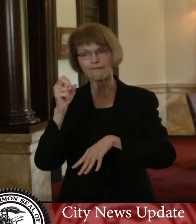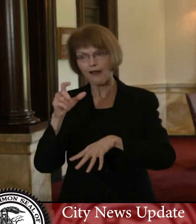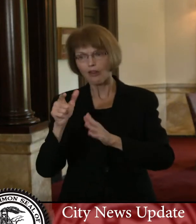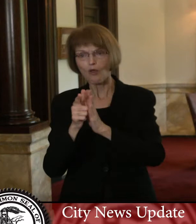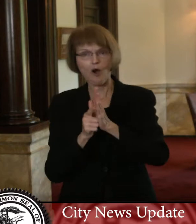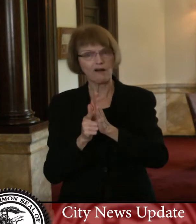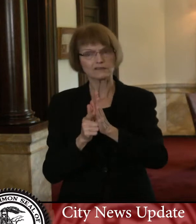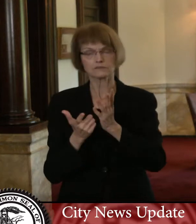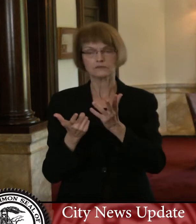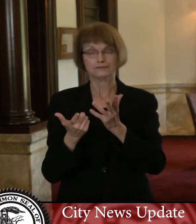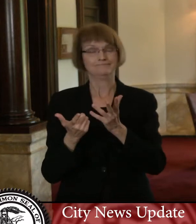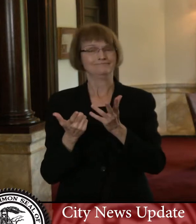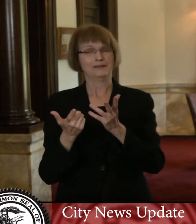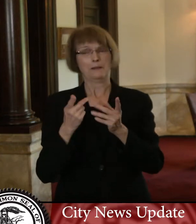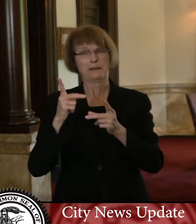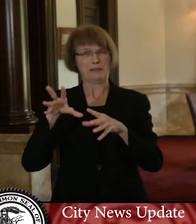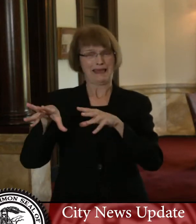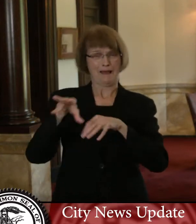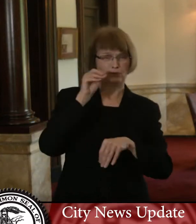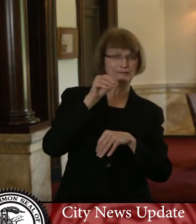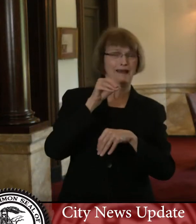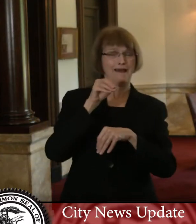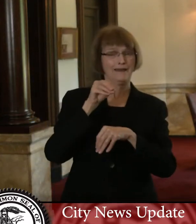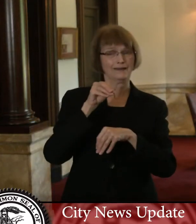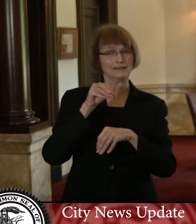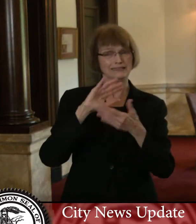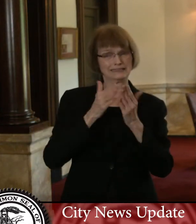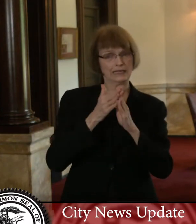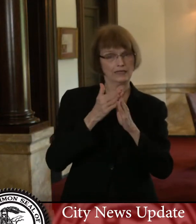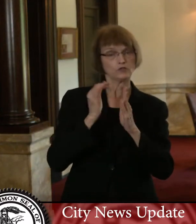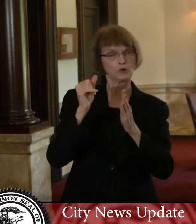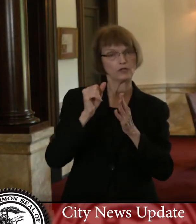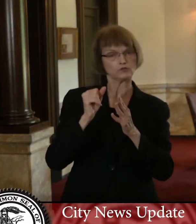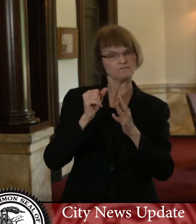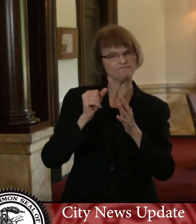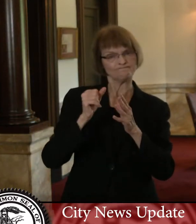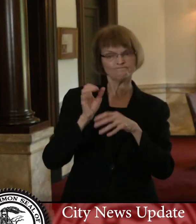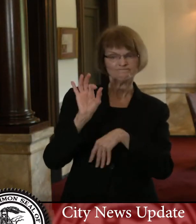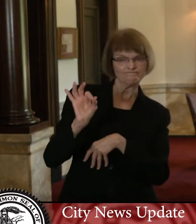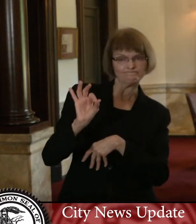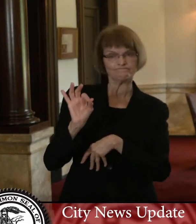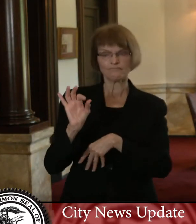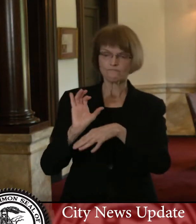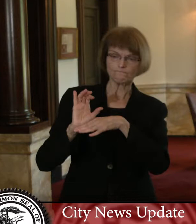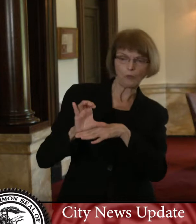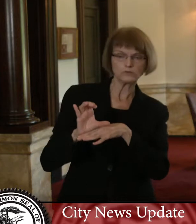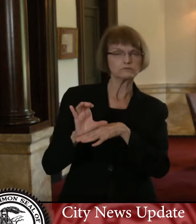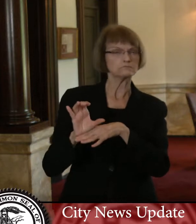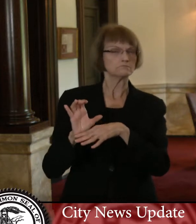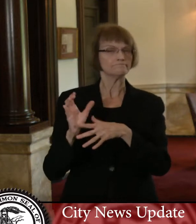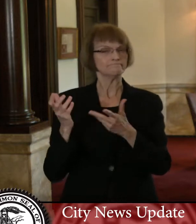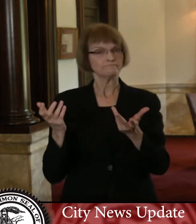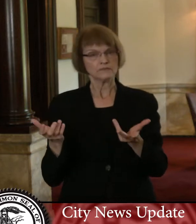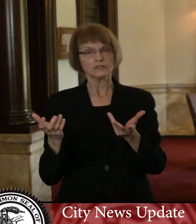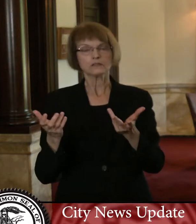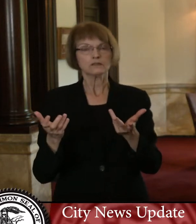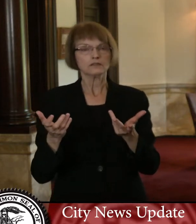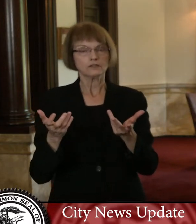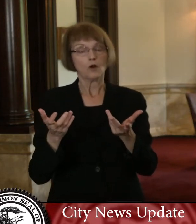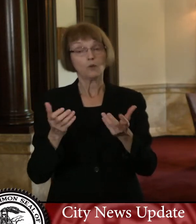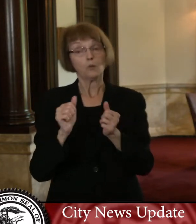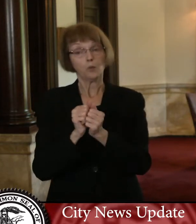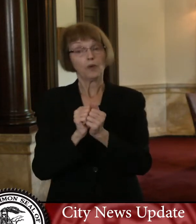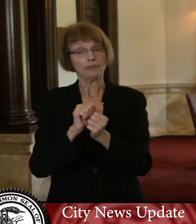to tell us what's best for our city. Let's be clear. With the support of the police chief and the public safety